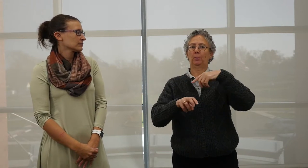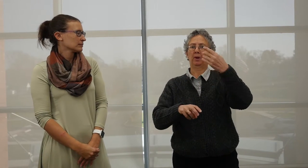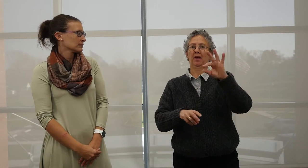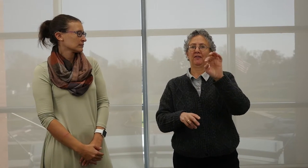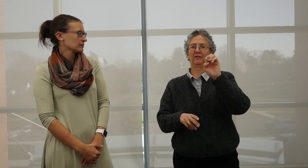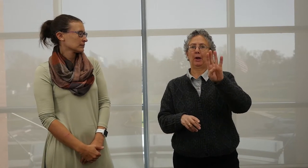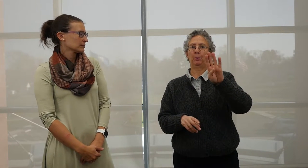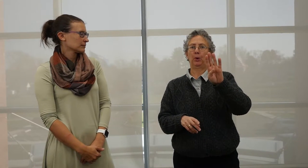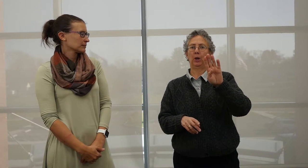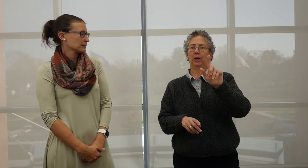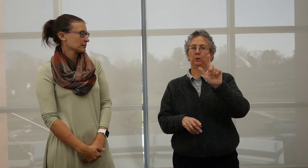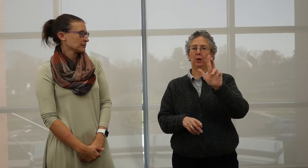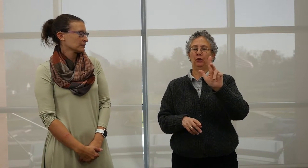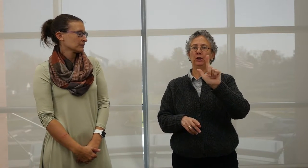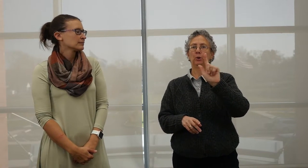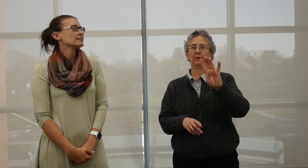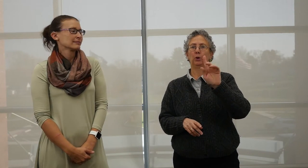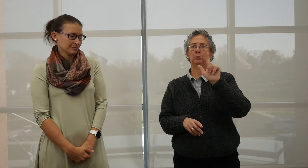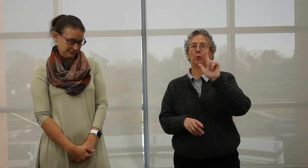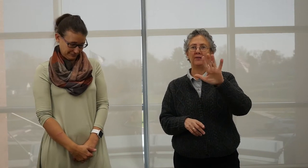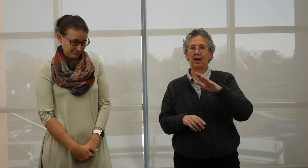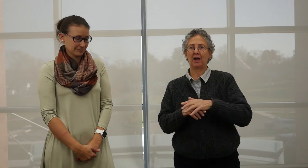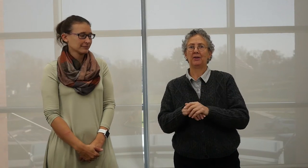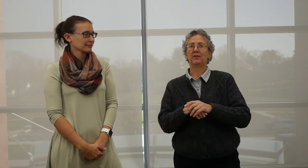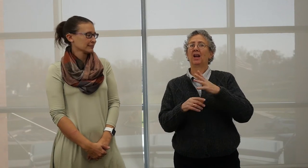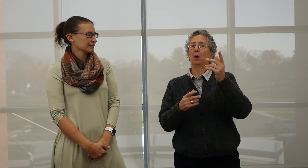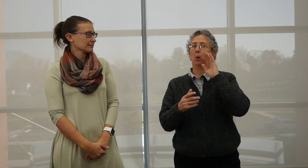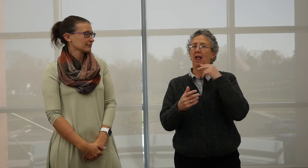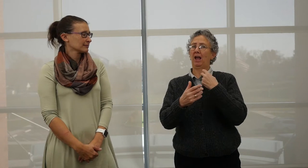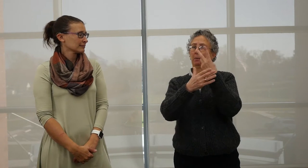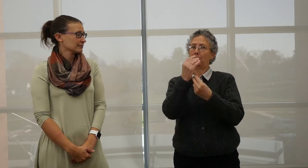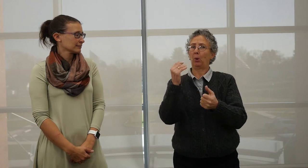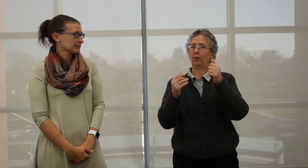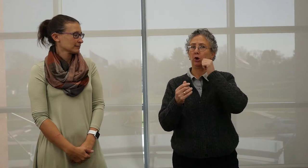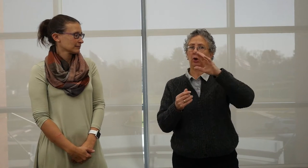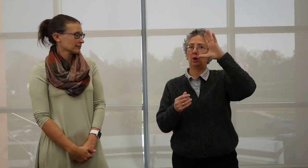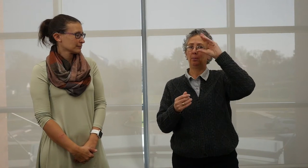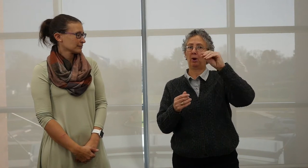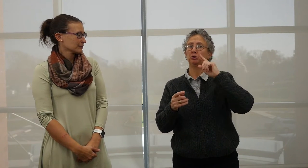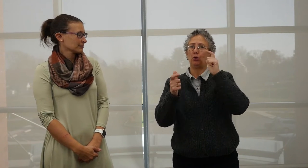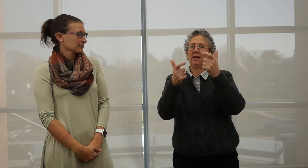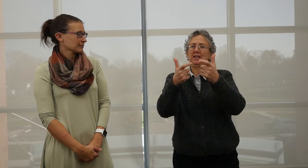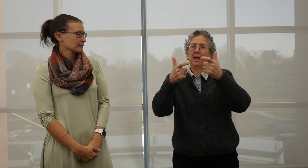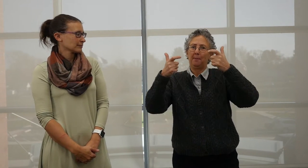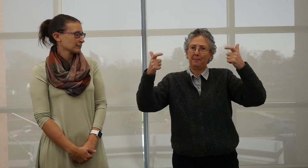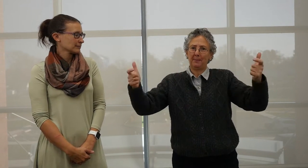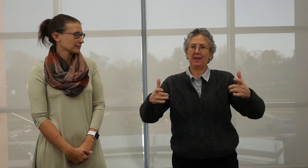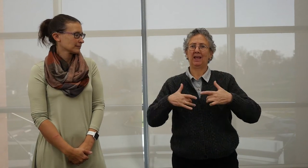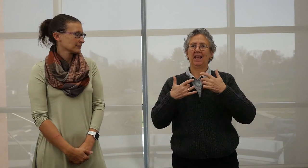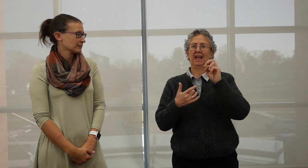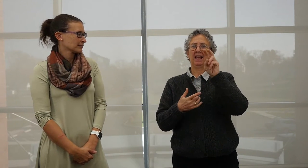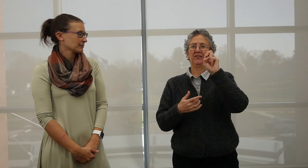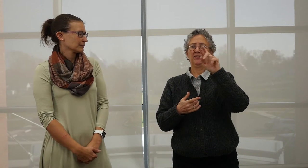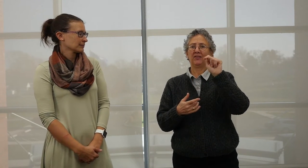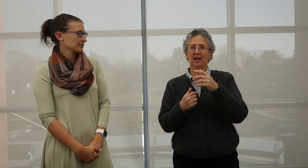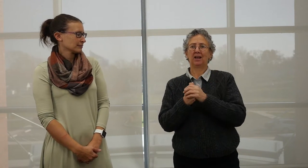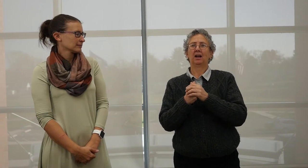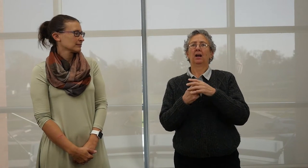basketball tournament in February 23rd, 24th, and 25th of 2017. It'll be both the girls and the boys teams. It's a